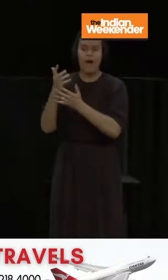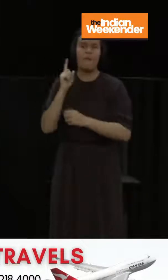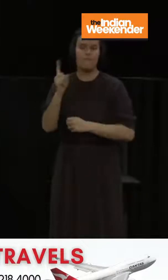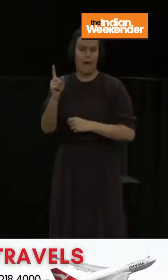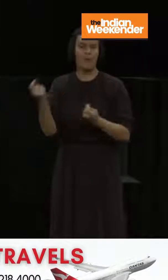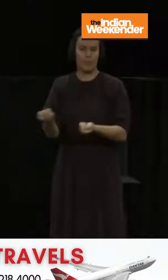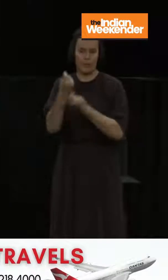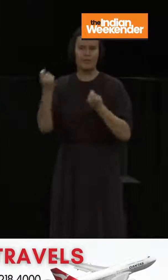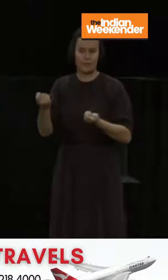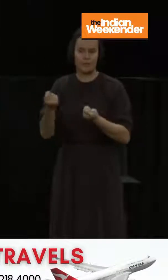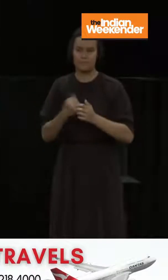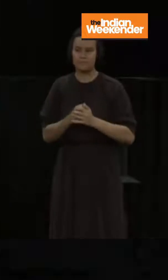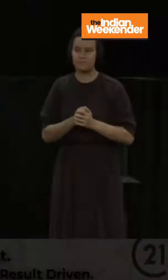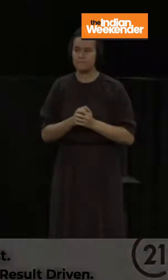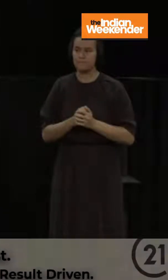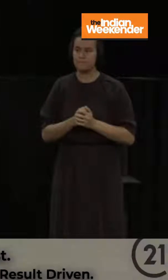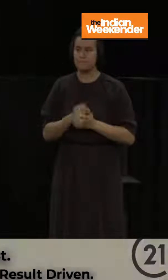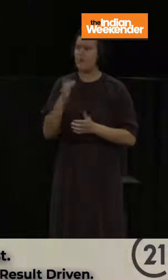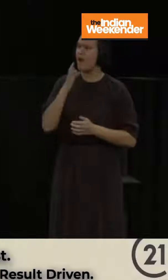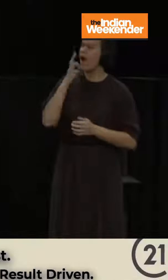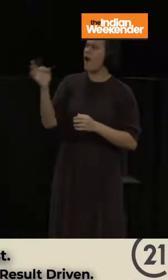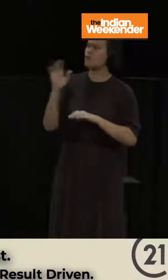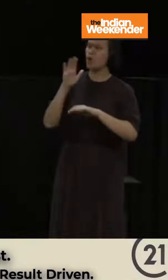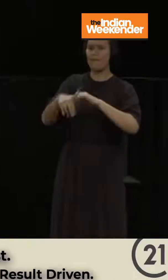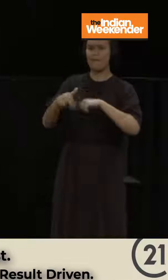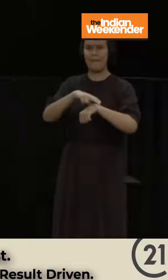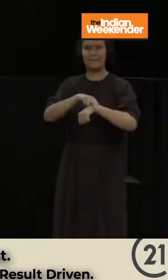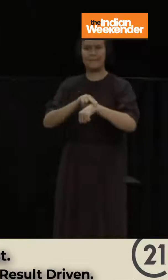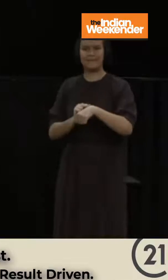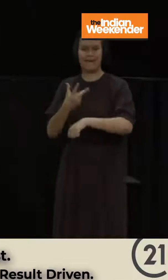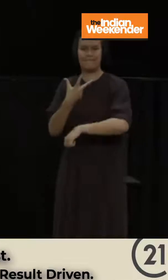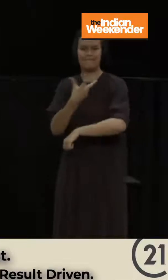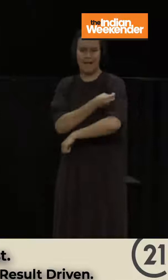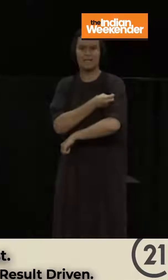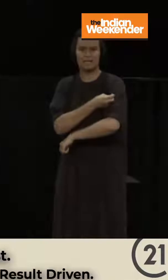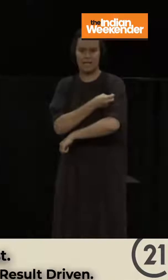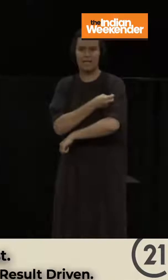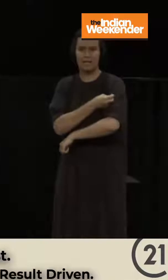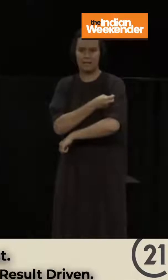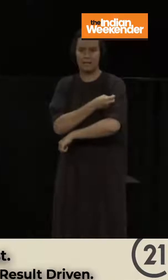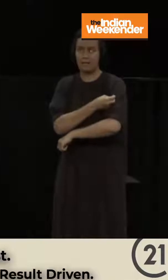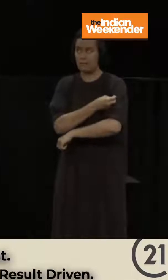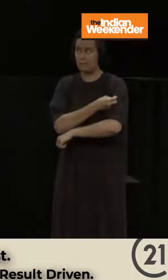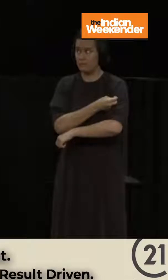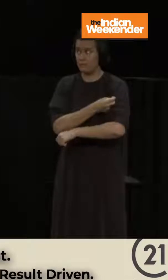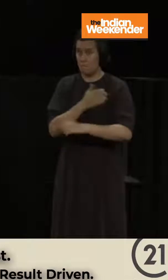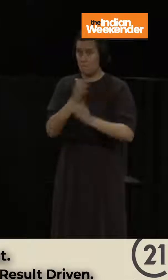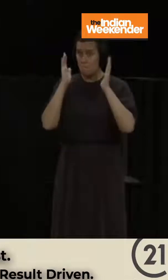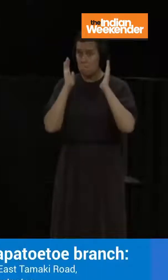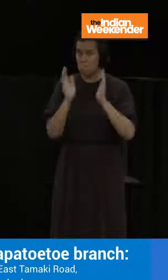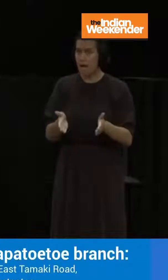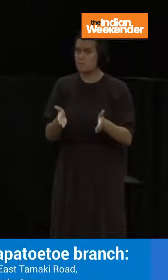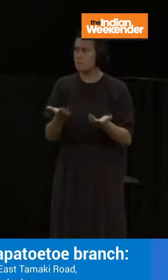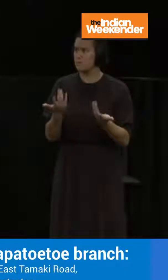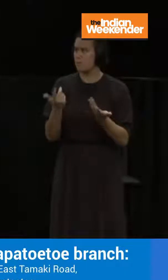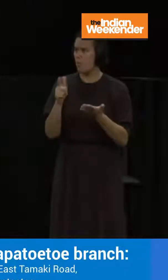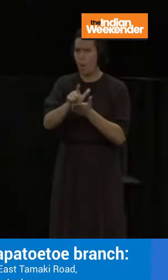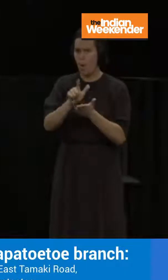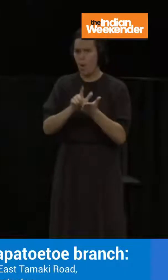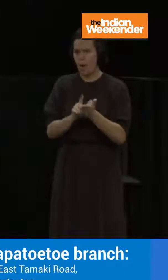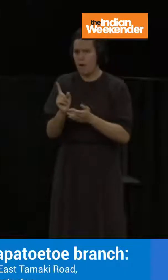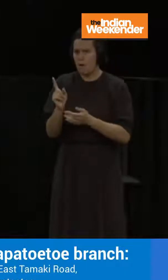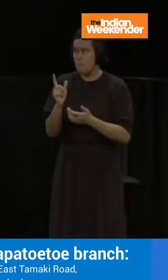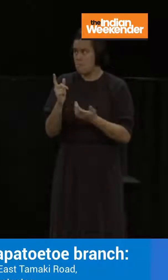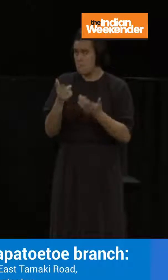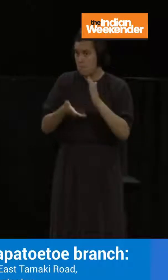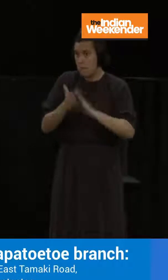just finally, police vaccines, whereabouts is that in terms of the mandate, if that's coming down the line, because the